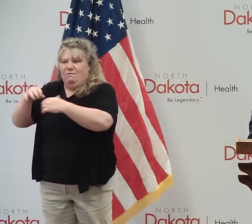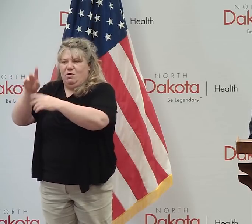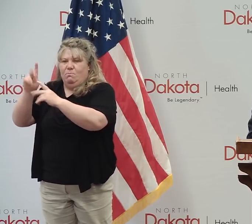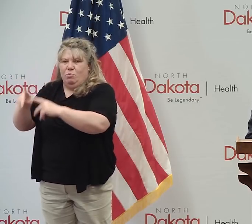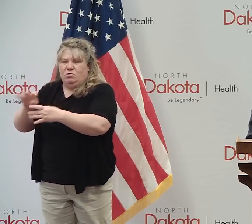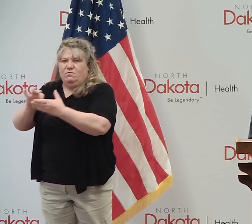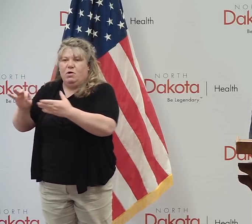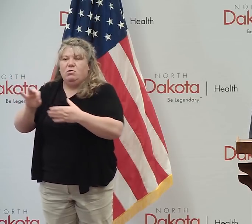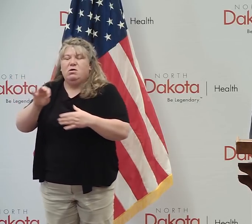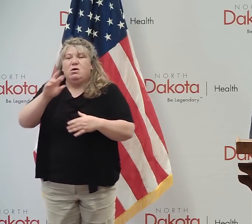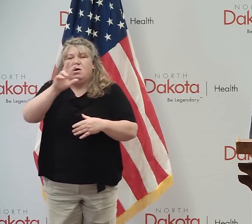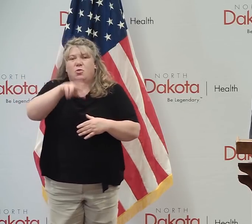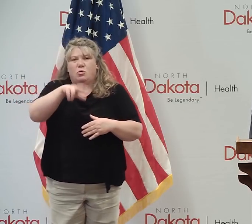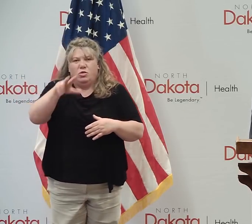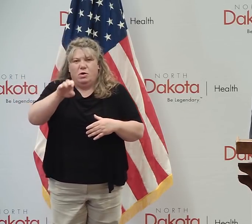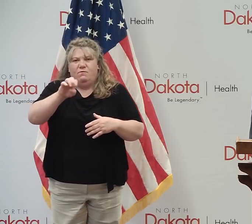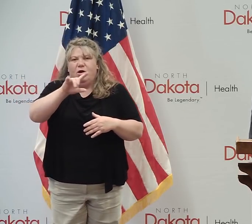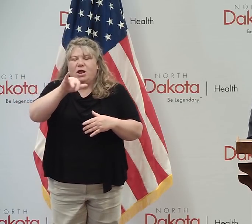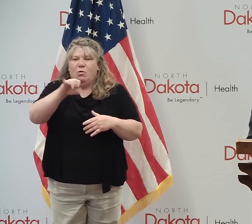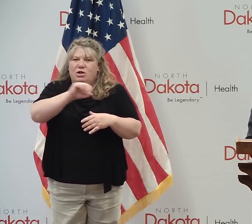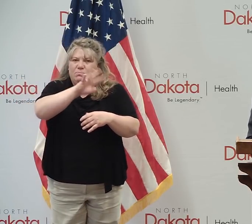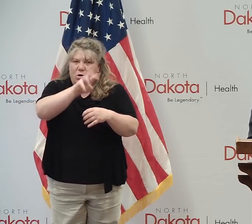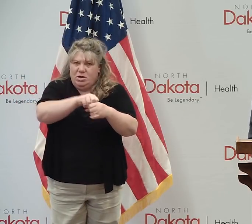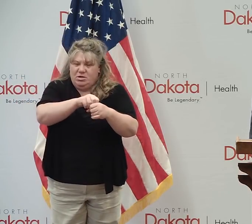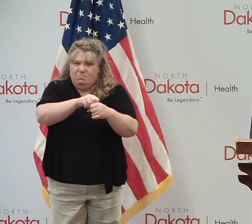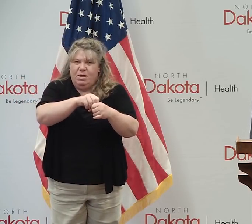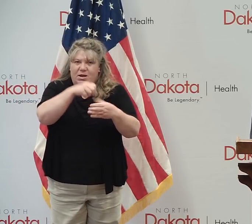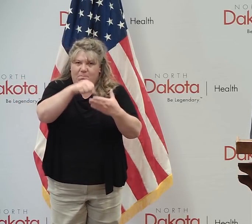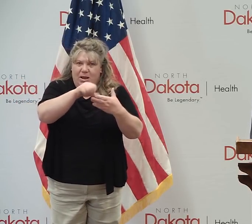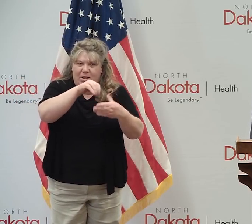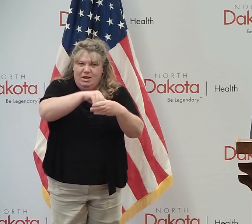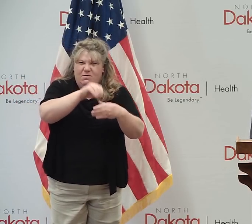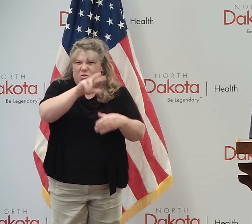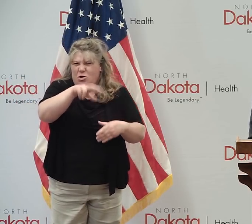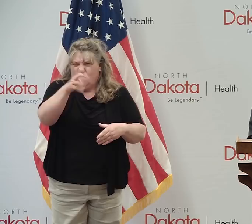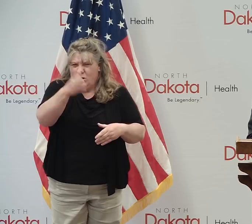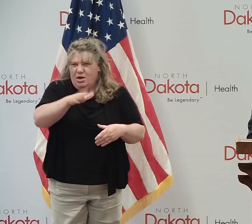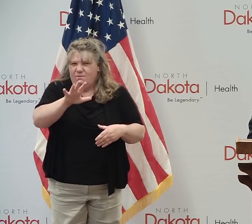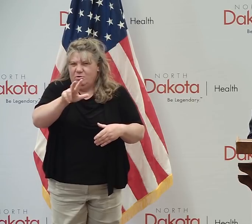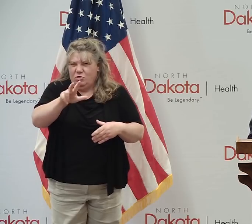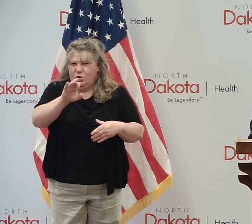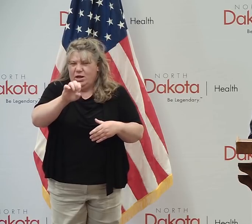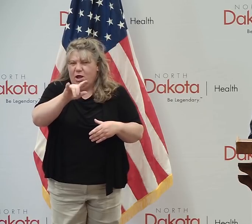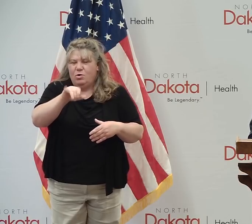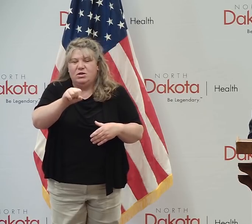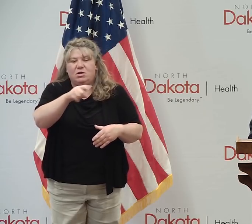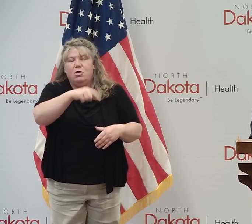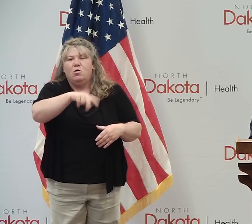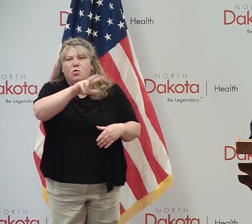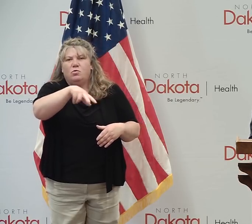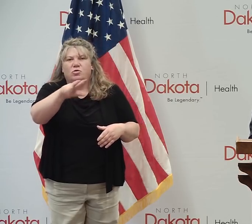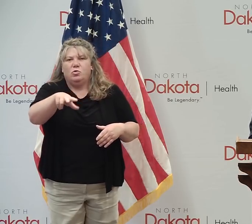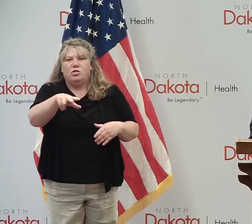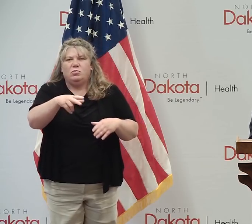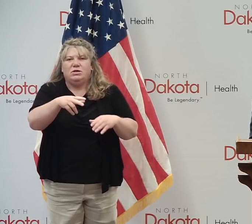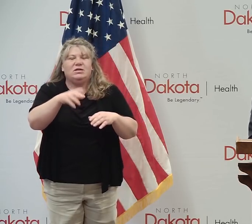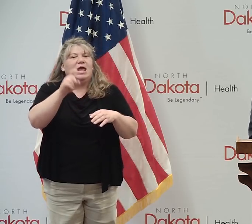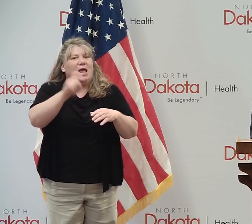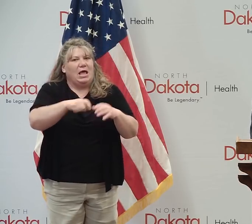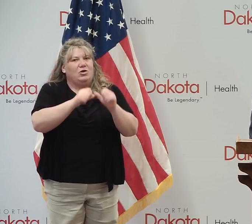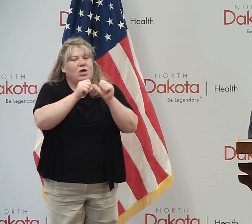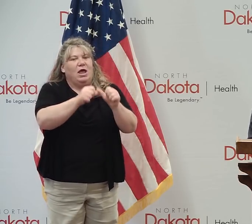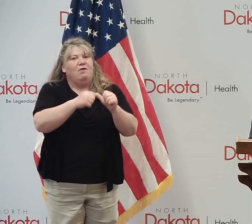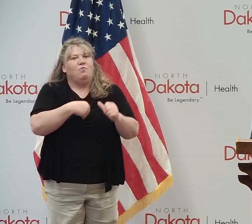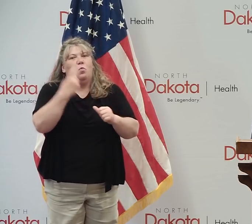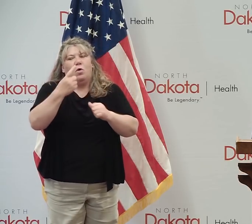county. 33 of our counties did that. Prior to this, 33 out of 53. And those 33 under prior law had to maintain at